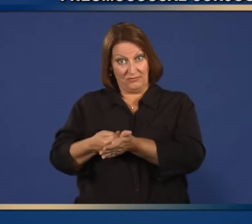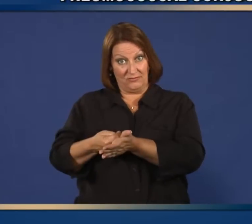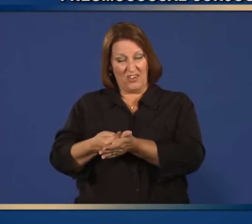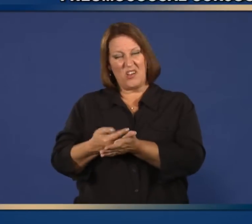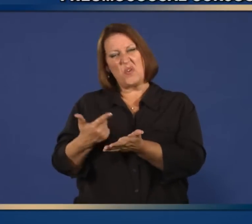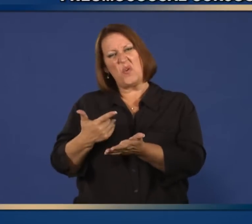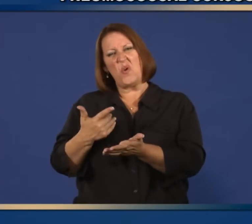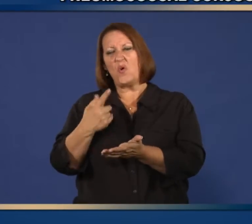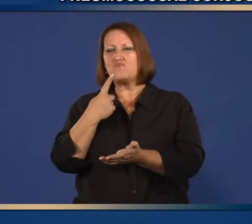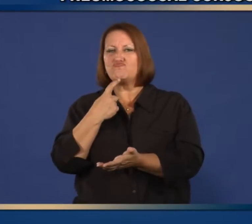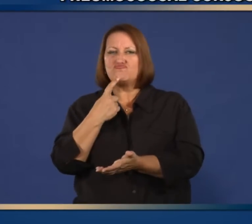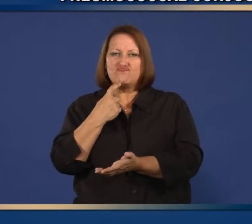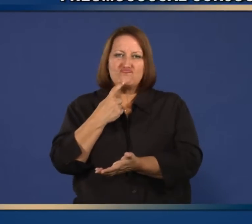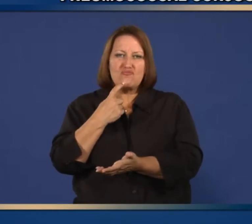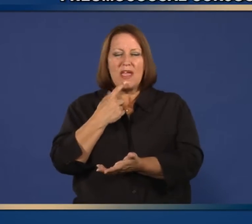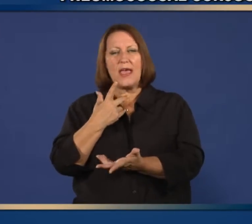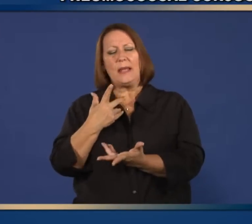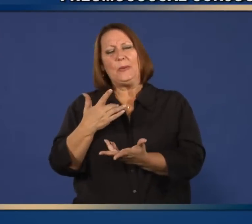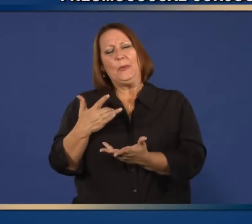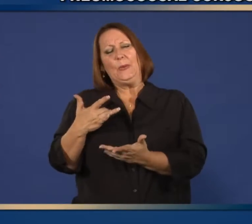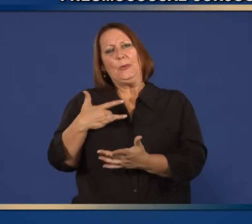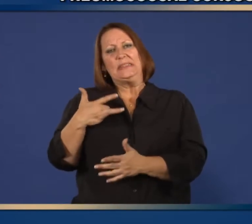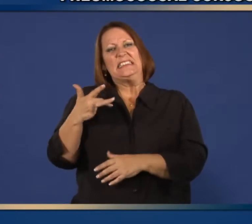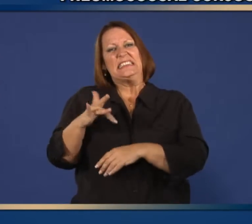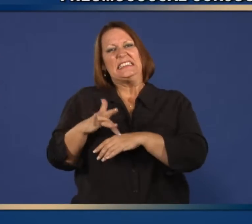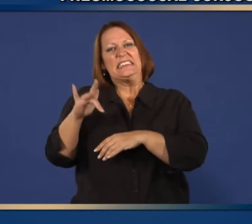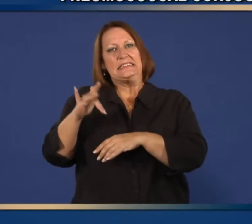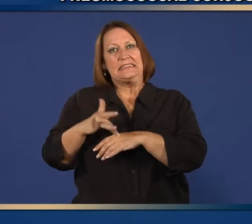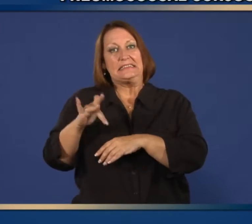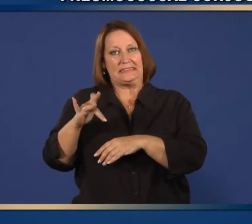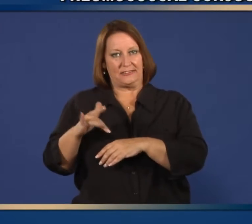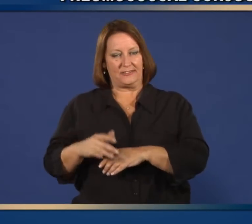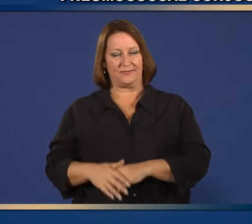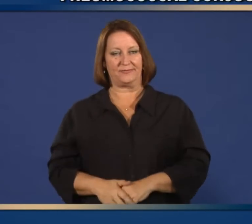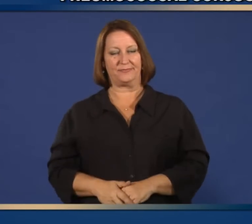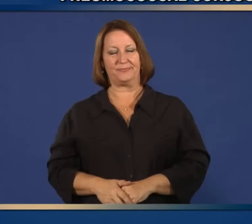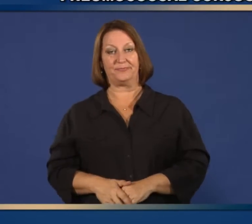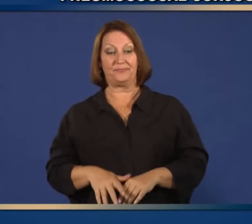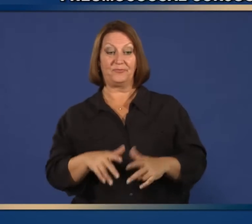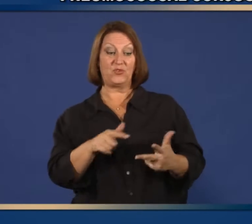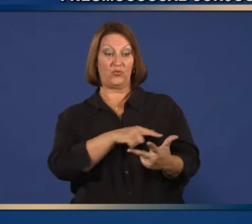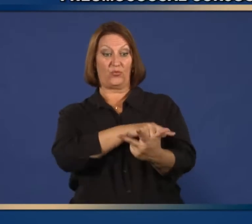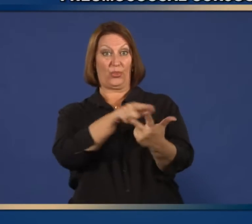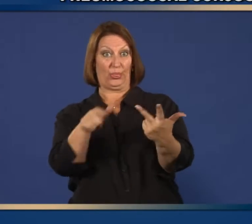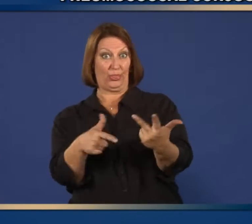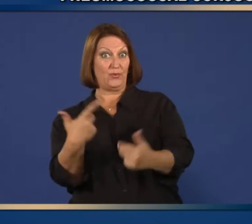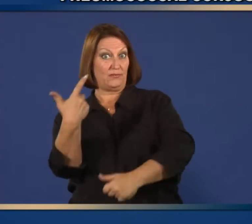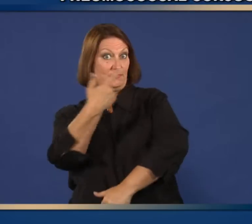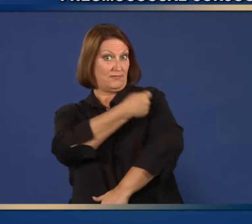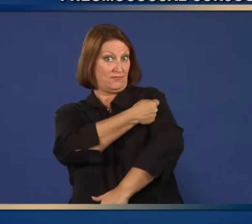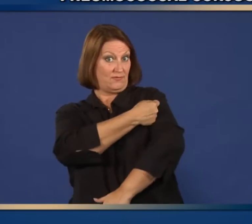or had redness or tenderness where the shot was given.